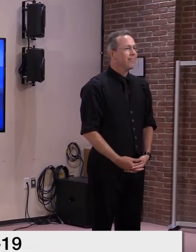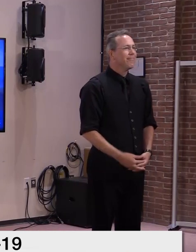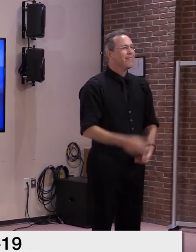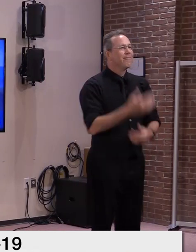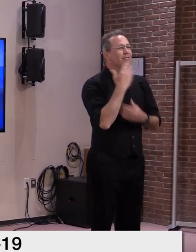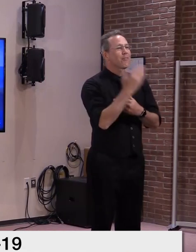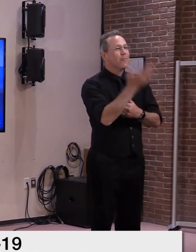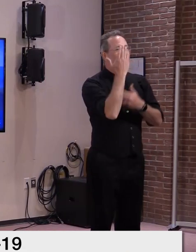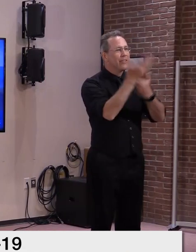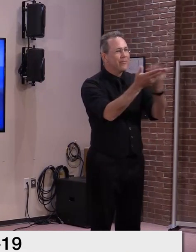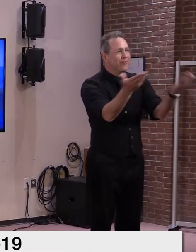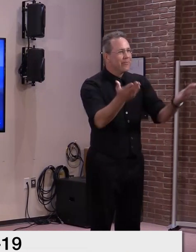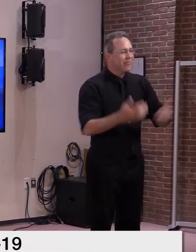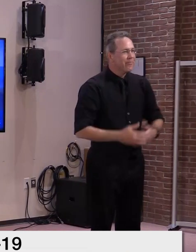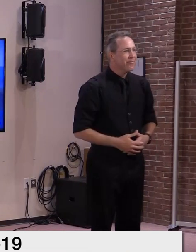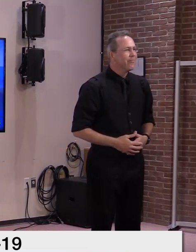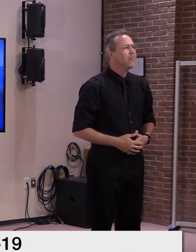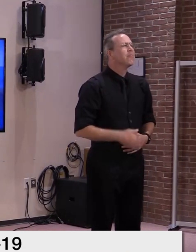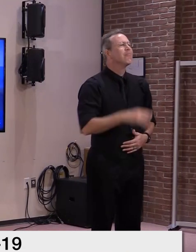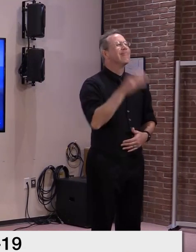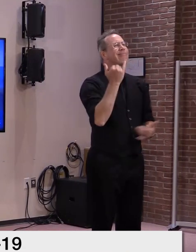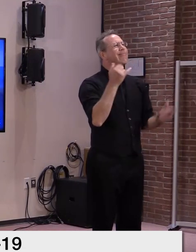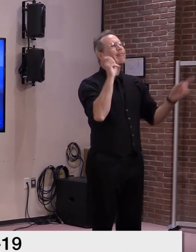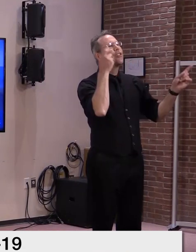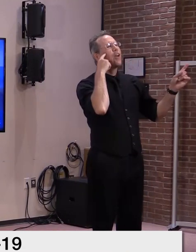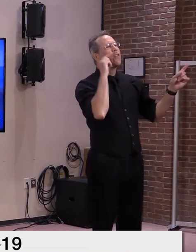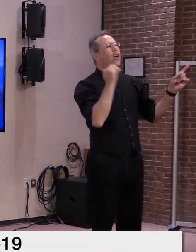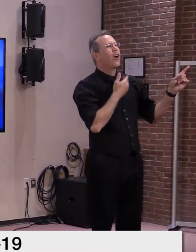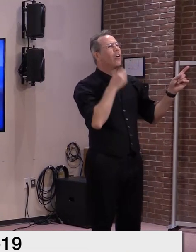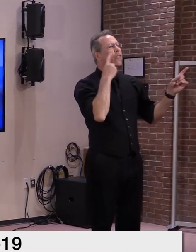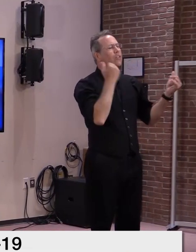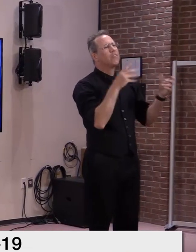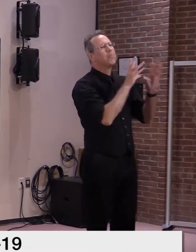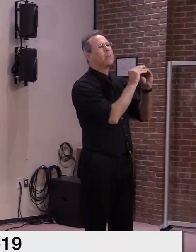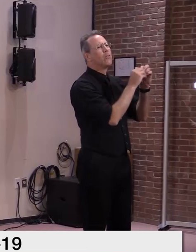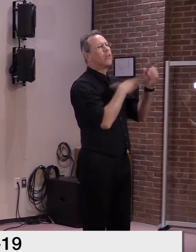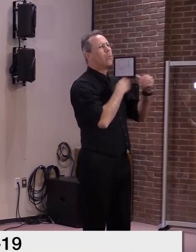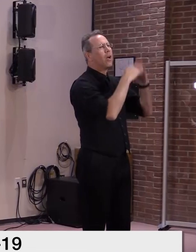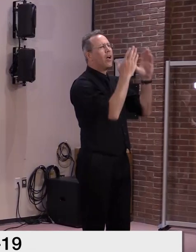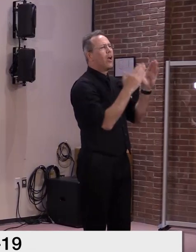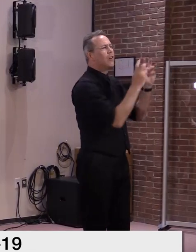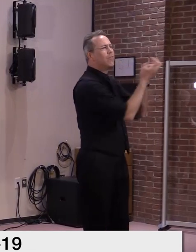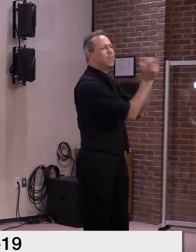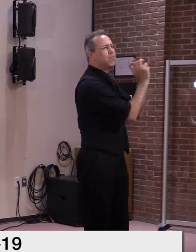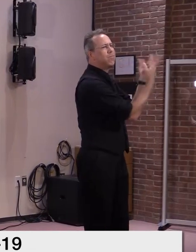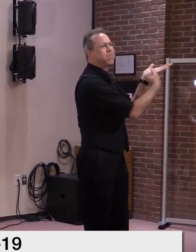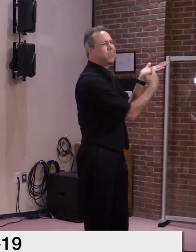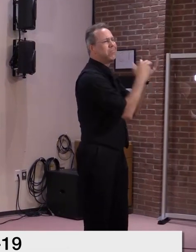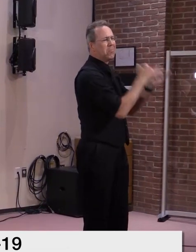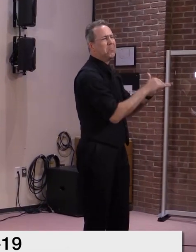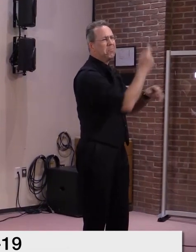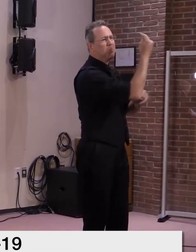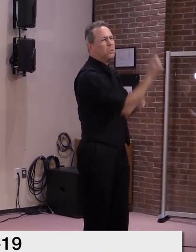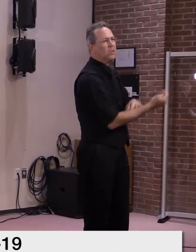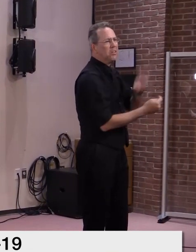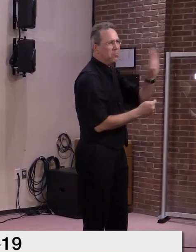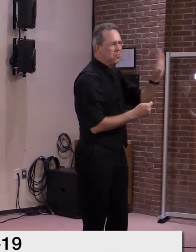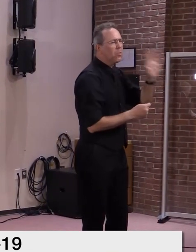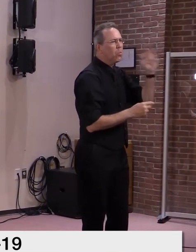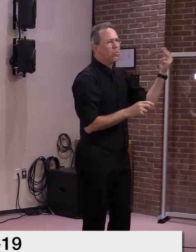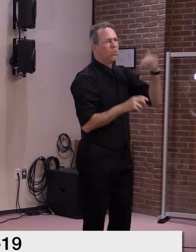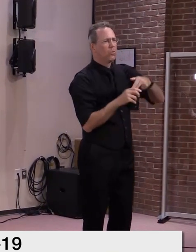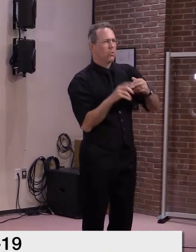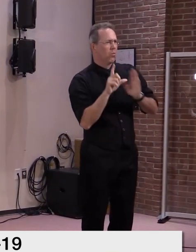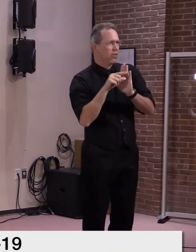Good morning, everyone. Governor Scott is currently on the Tuesday COVID-19 call with fellow governors and White House officials, but he'll